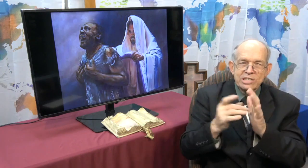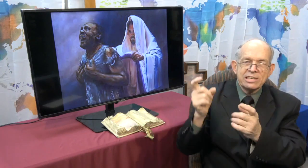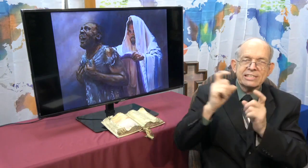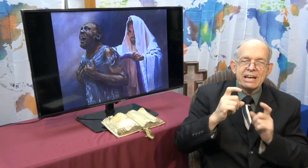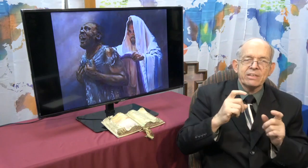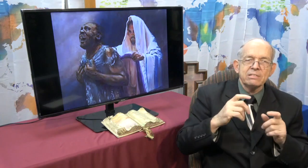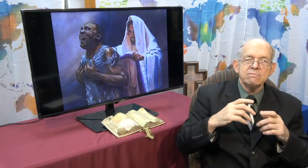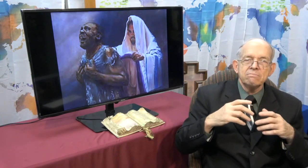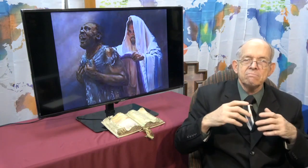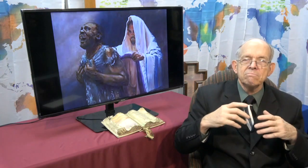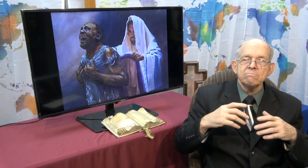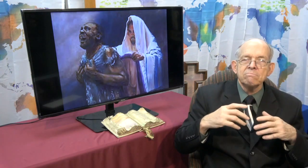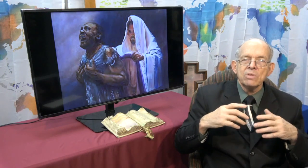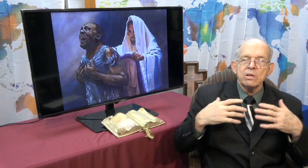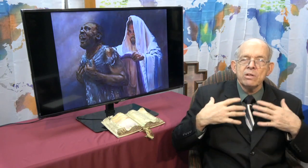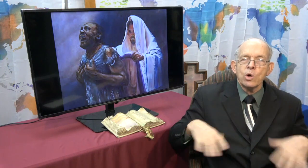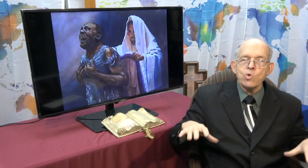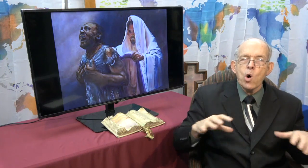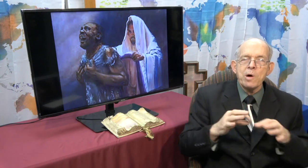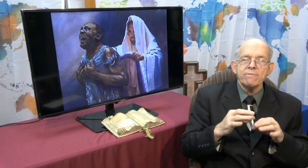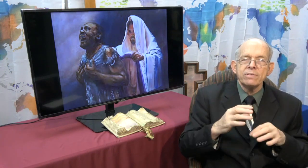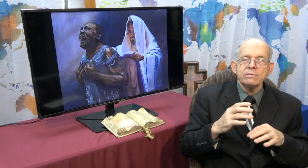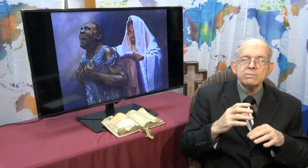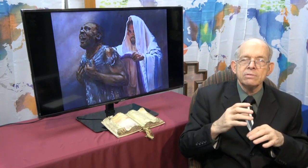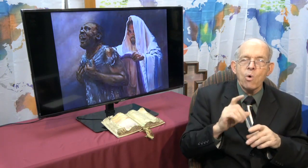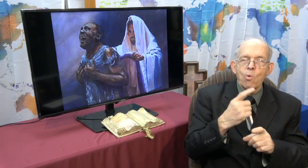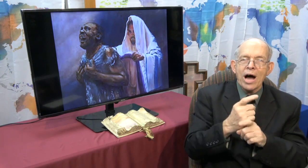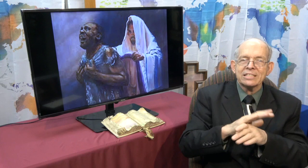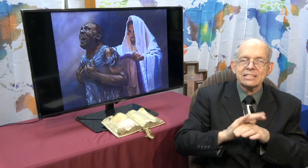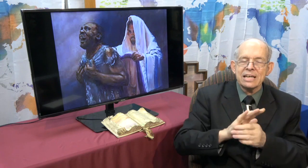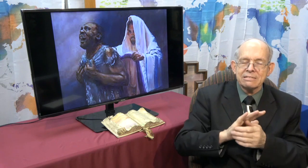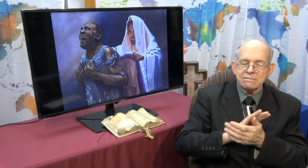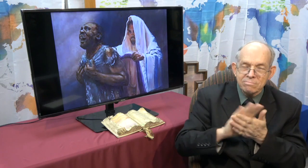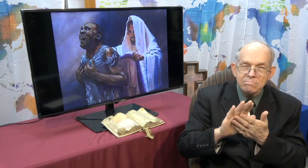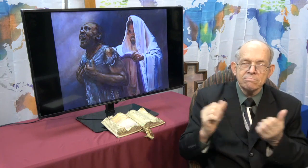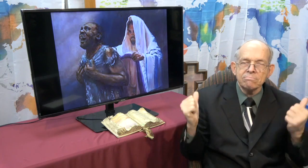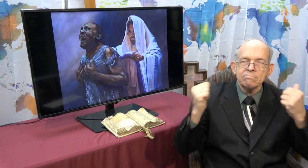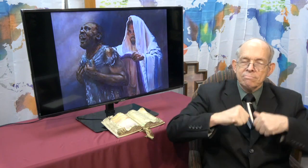Jesus gave her the robe of righteousness.